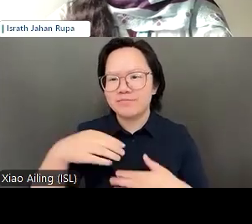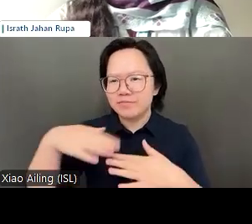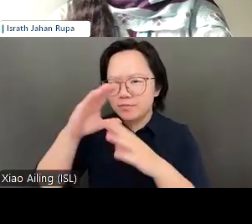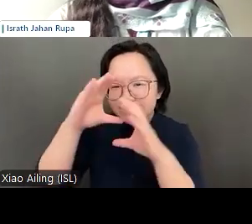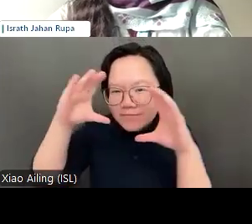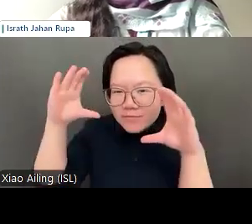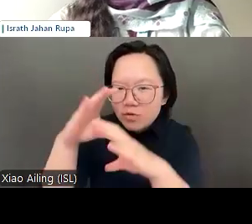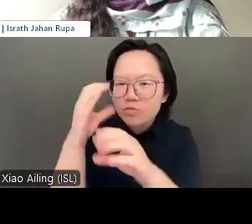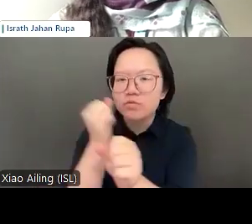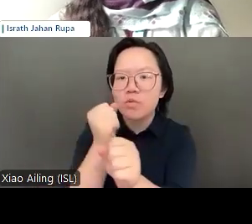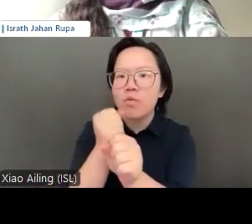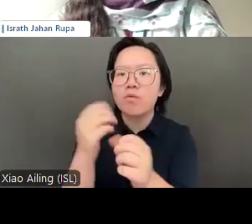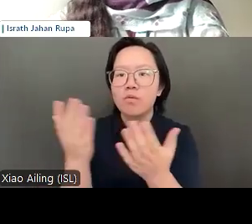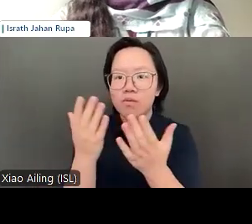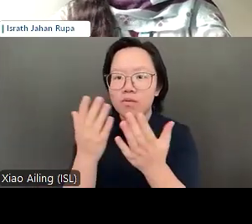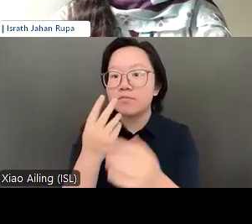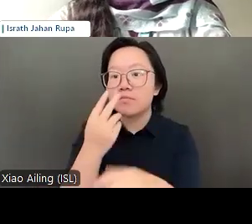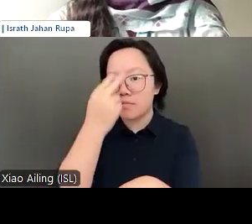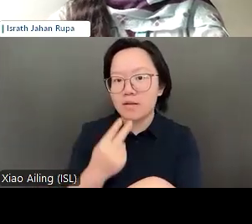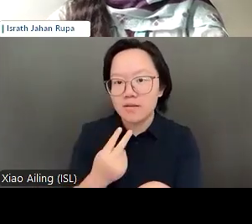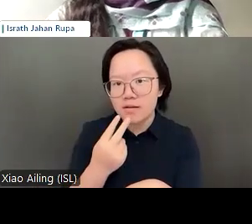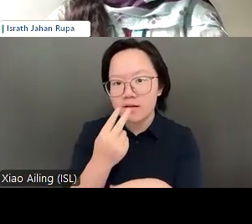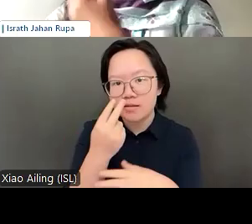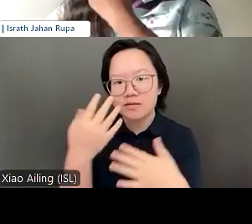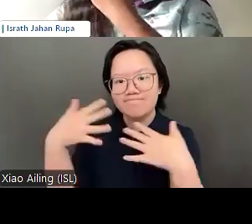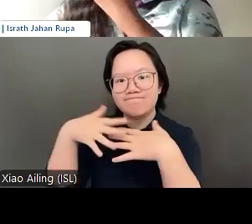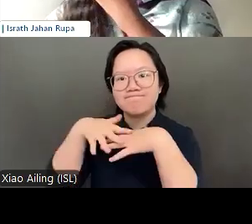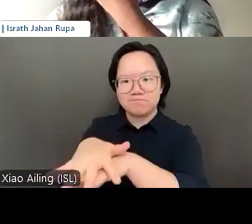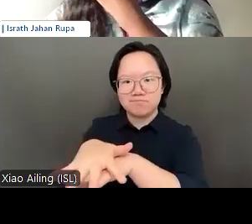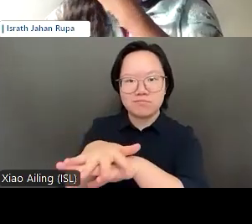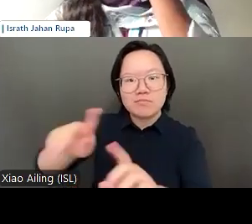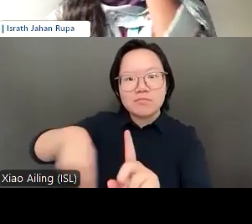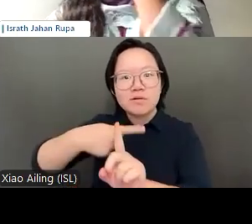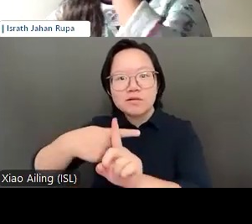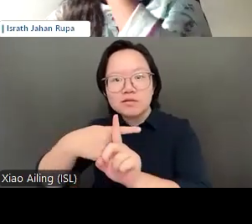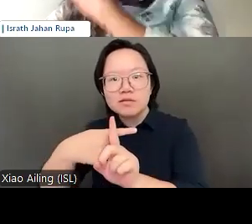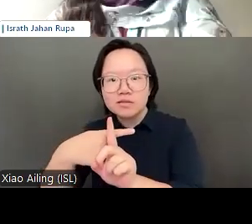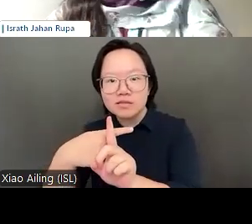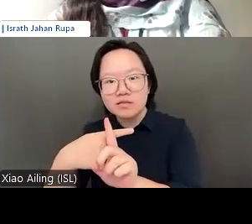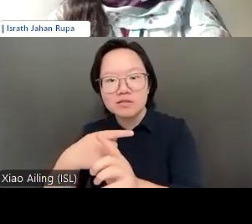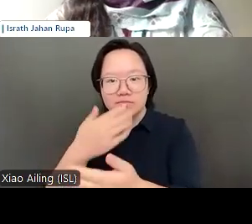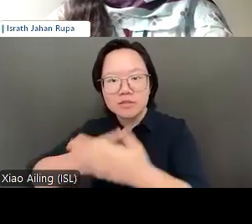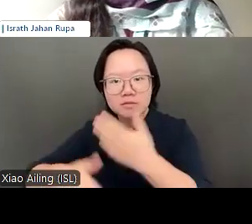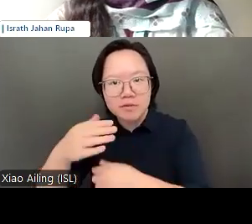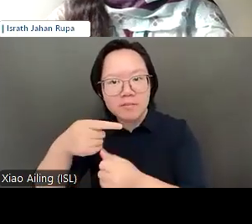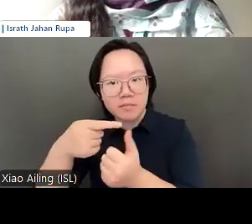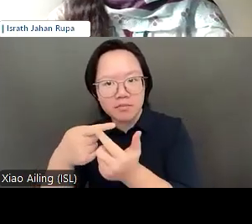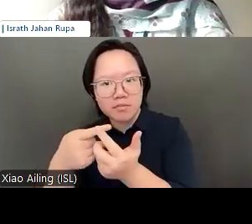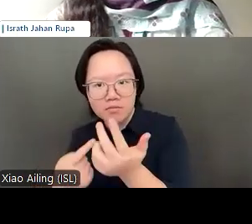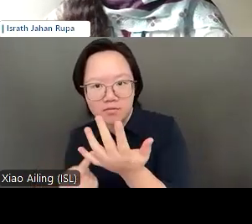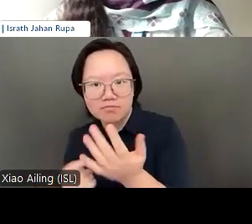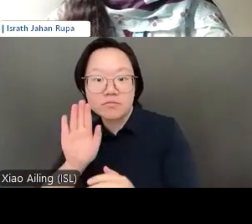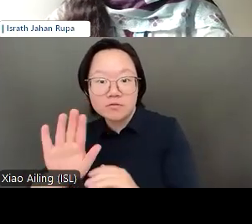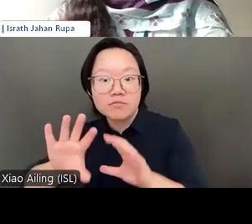additional responsibility, I also assist our safeguarding focal in terms of training, awareness raising, and system